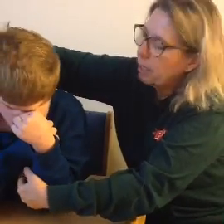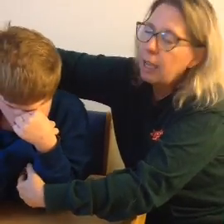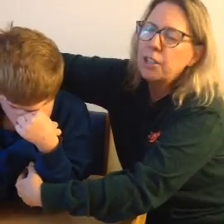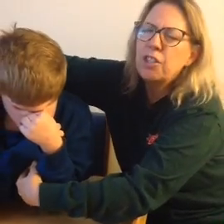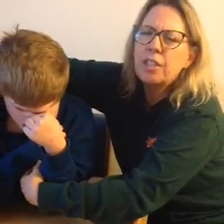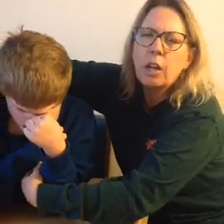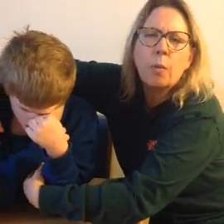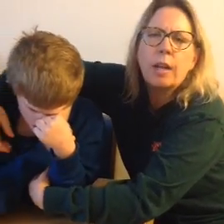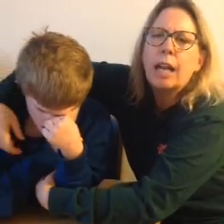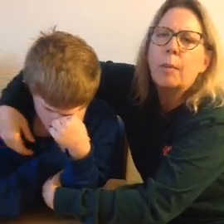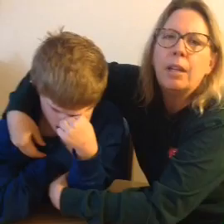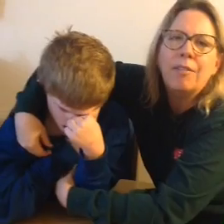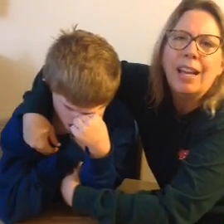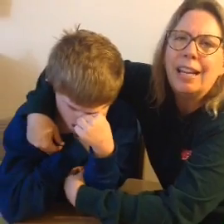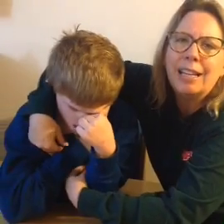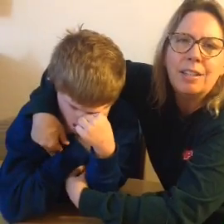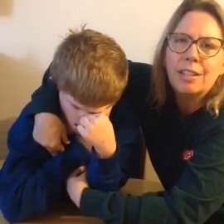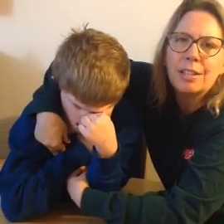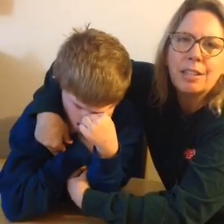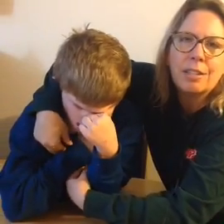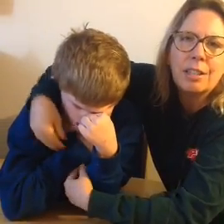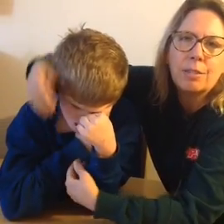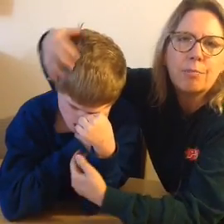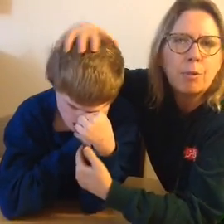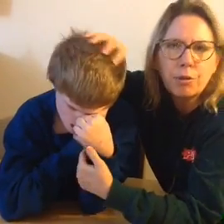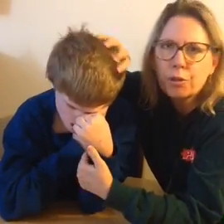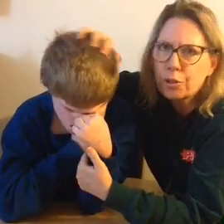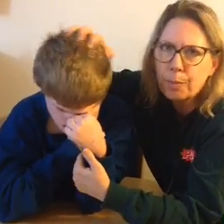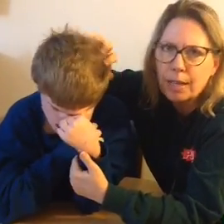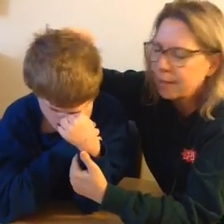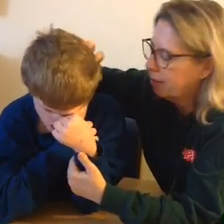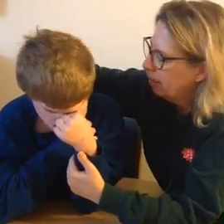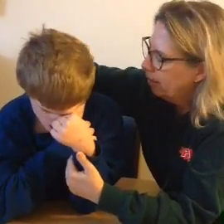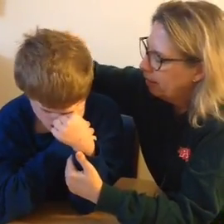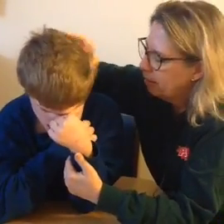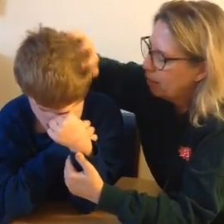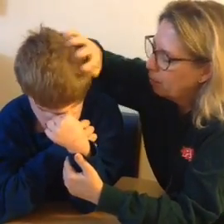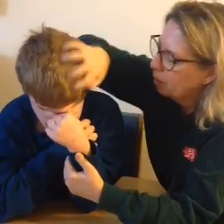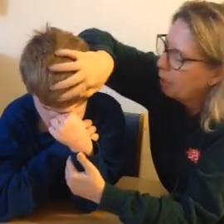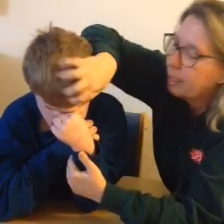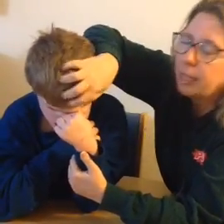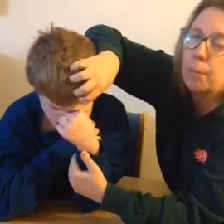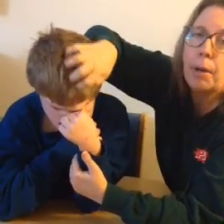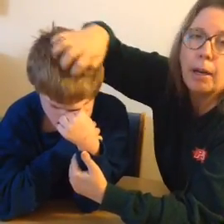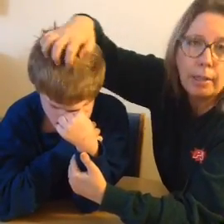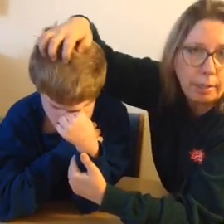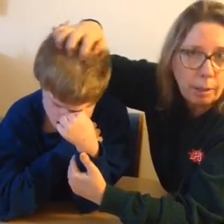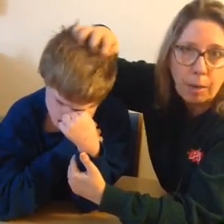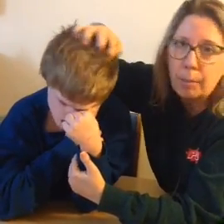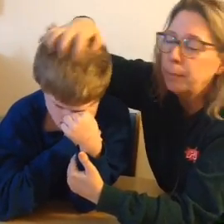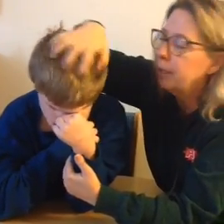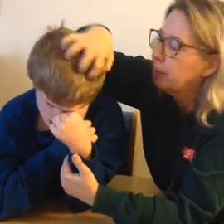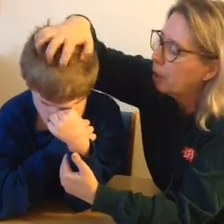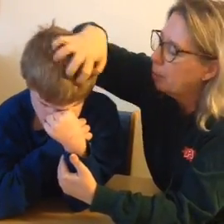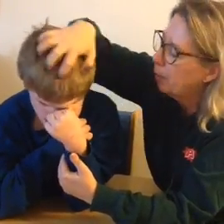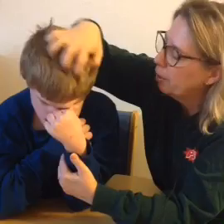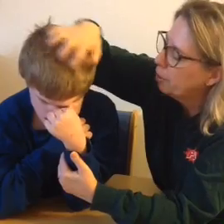and do you see already how I'm invading into his personal space, and he's not really liking it, but, Mama being the mama bear she